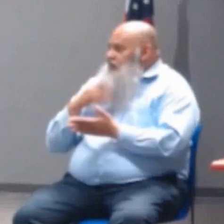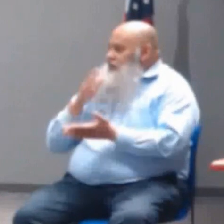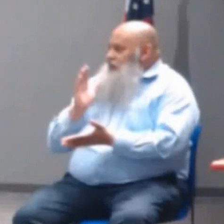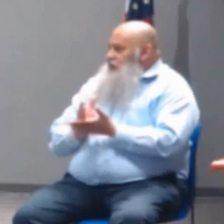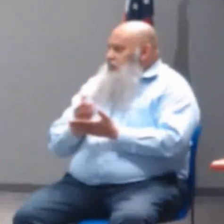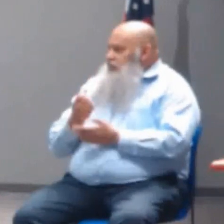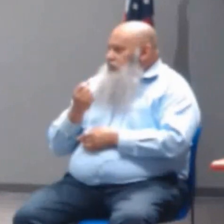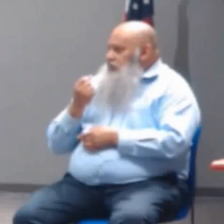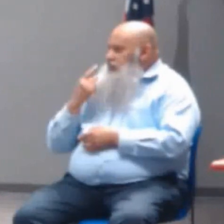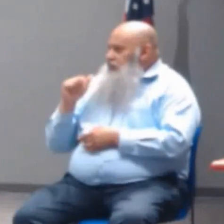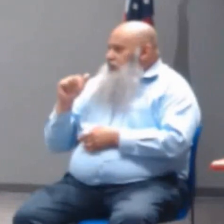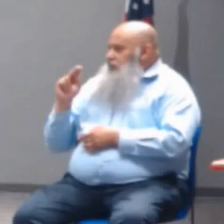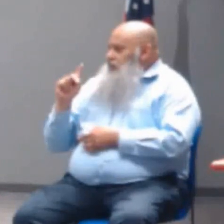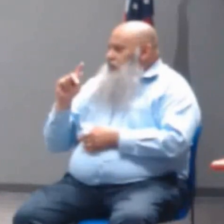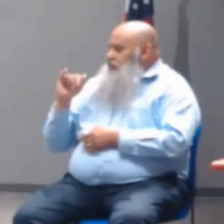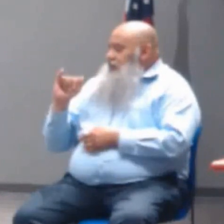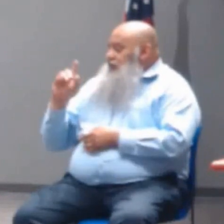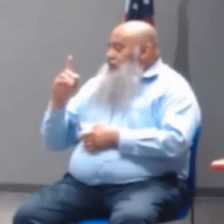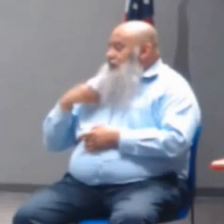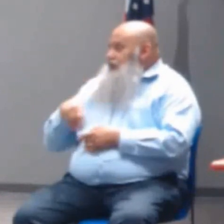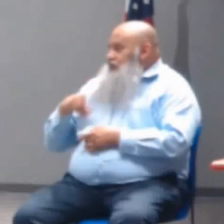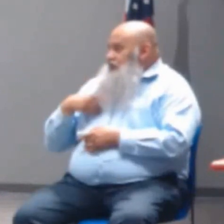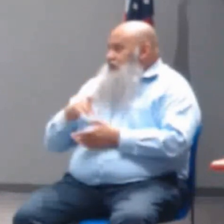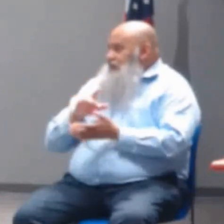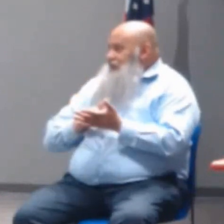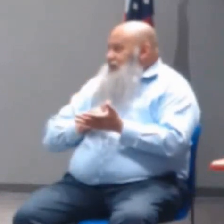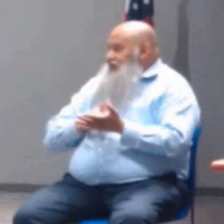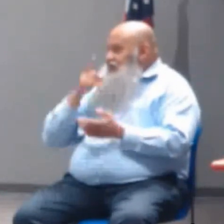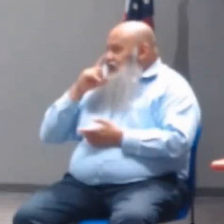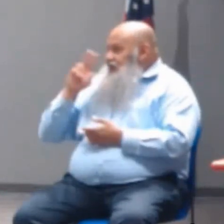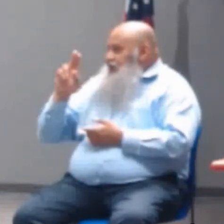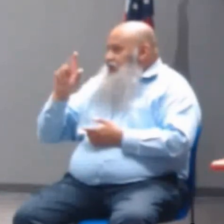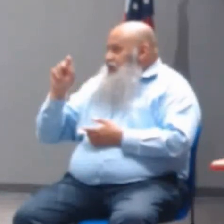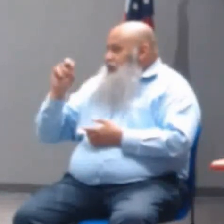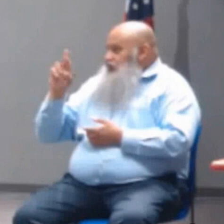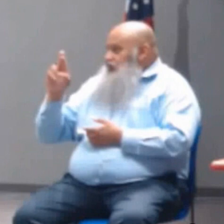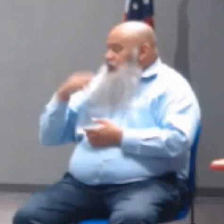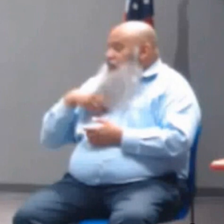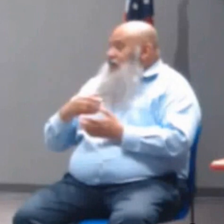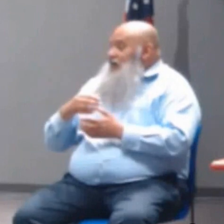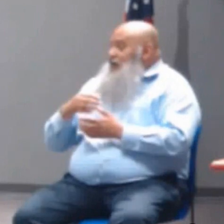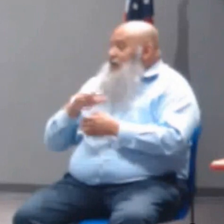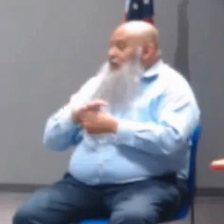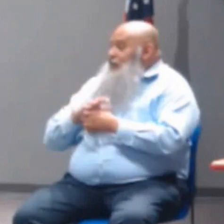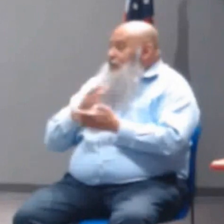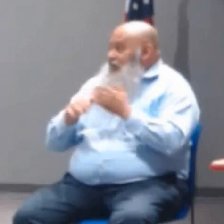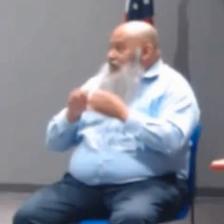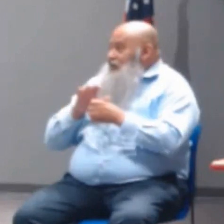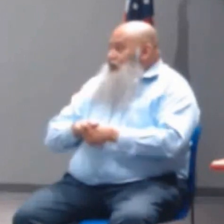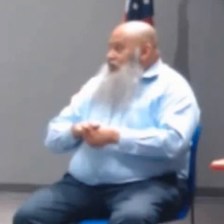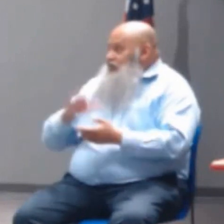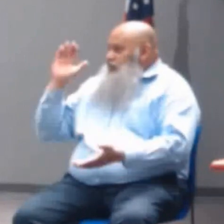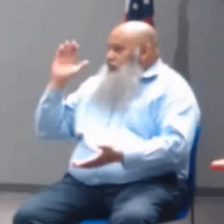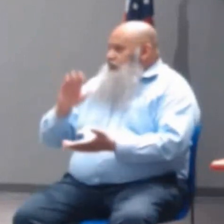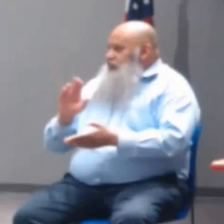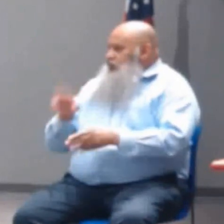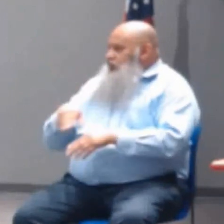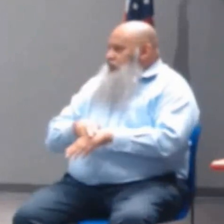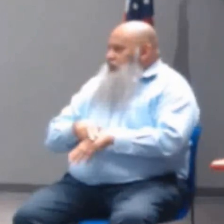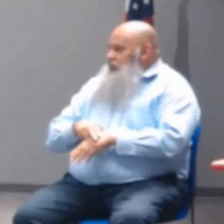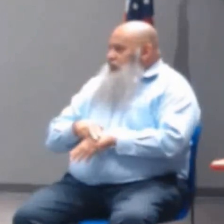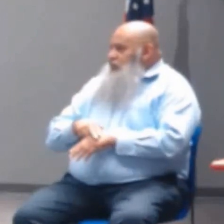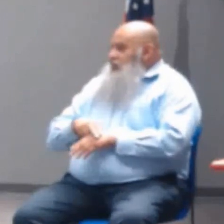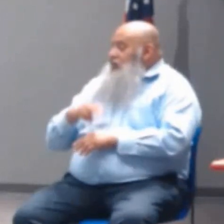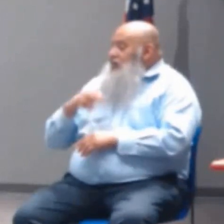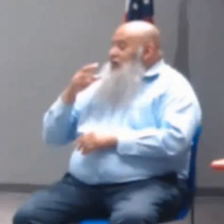taking antidepressants and medication for an ulcer, and my blood pressure returned to normal, and my insomnia got better, and I stopped